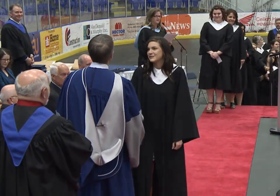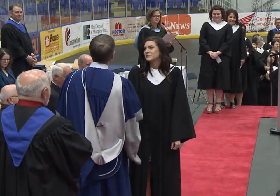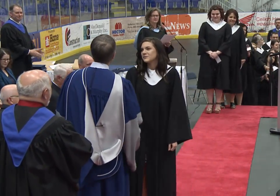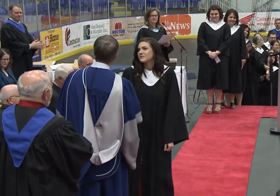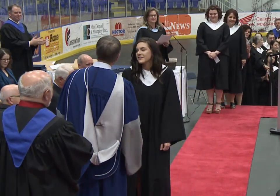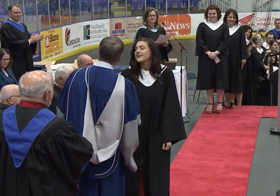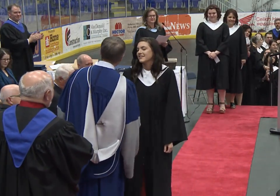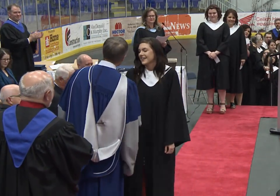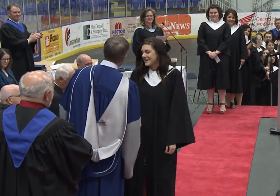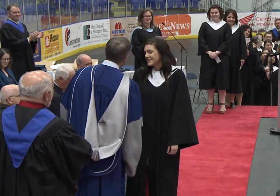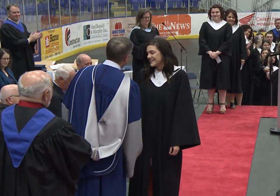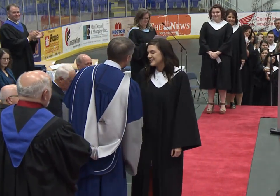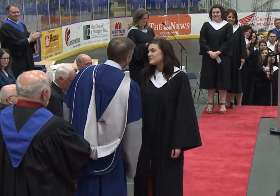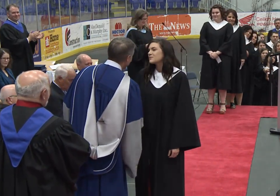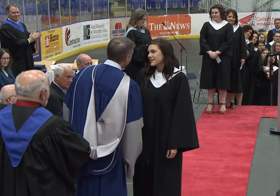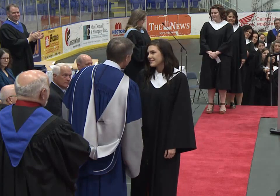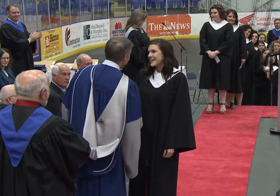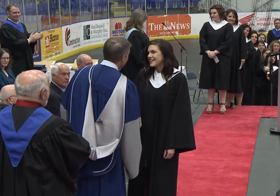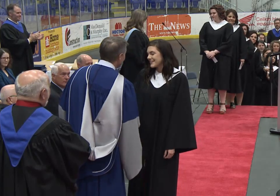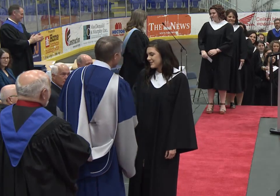concentration.